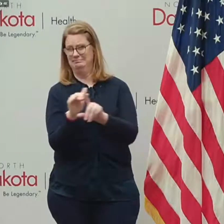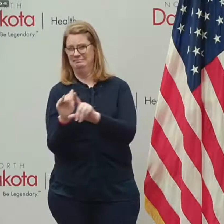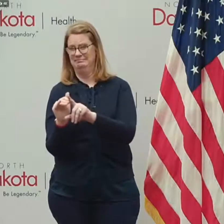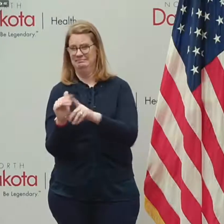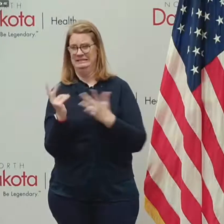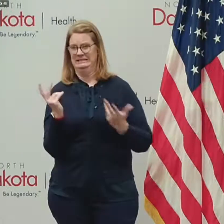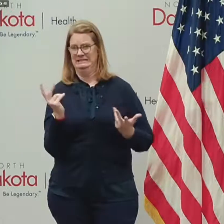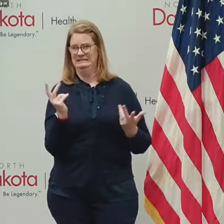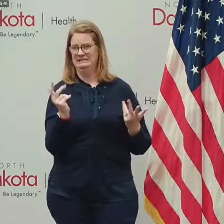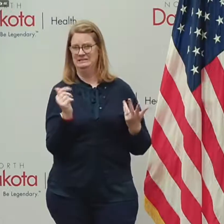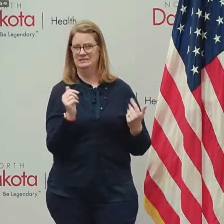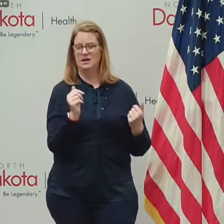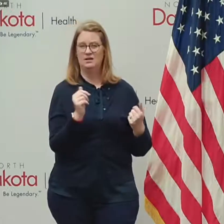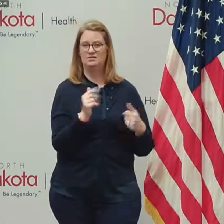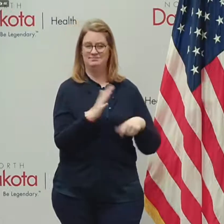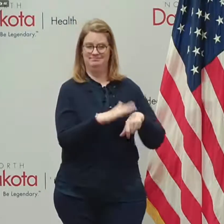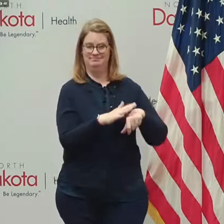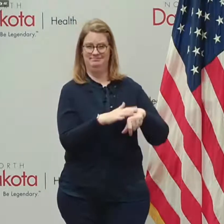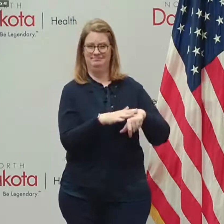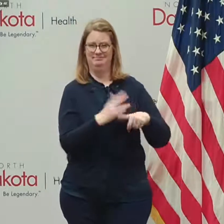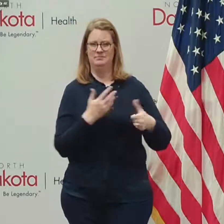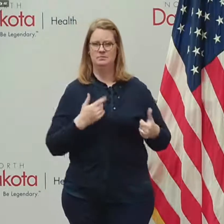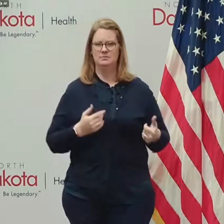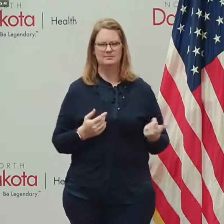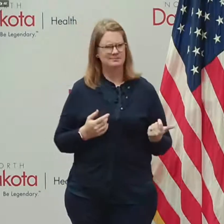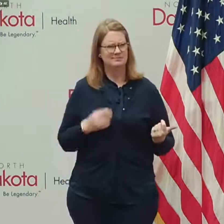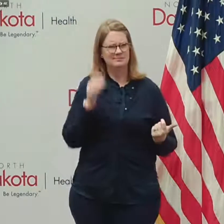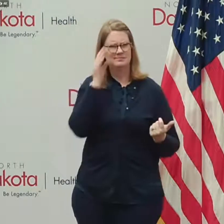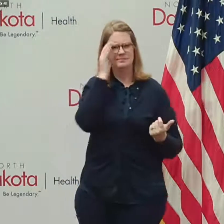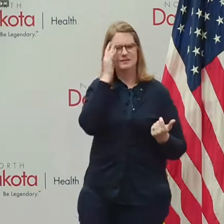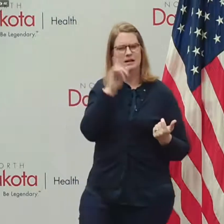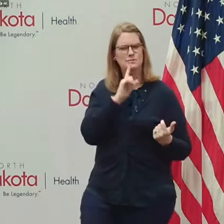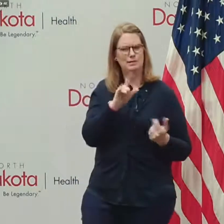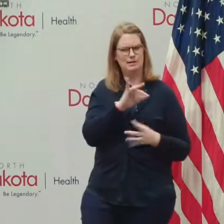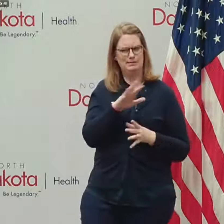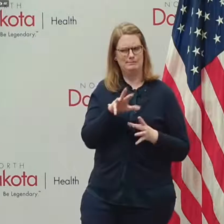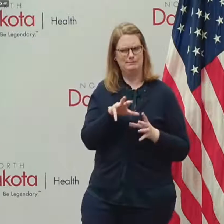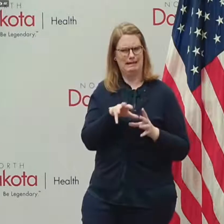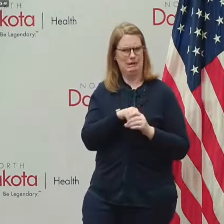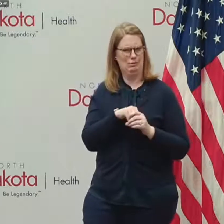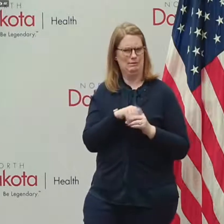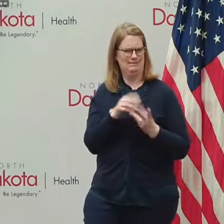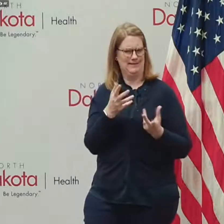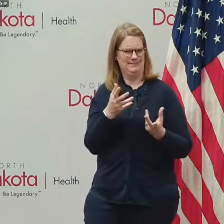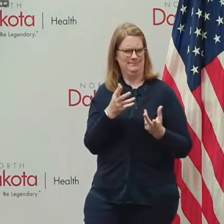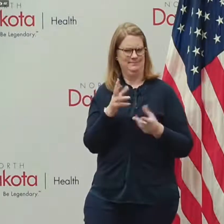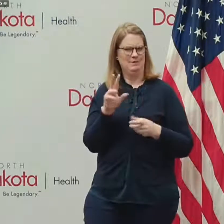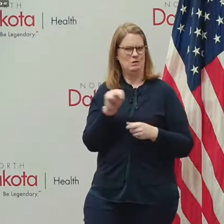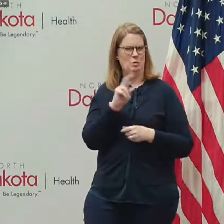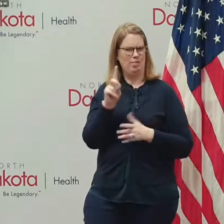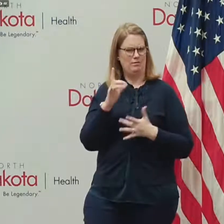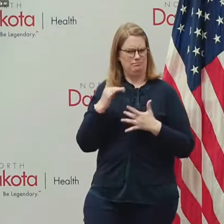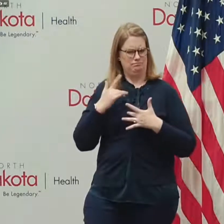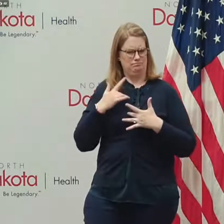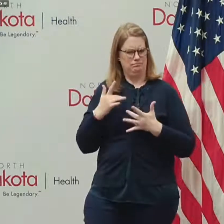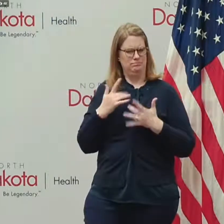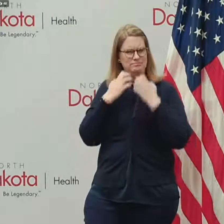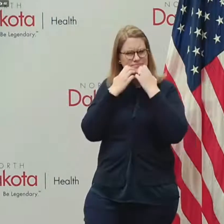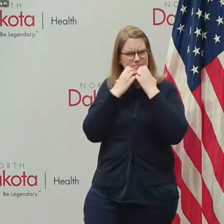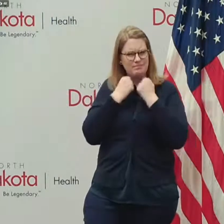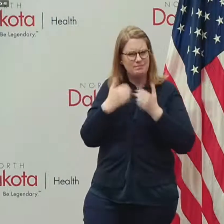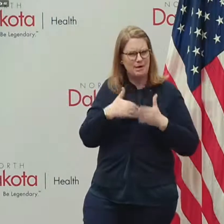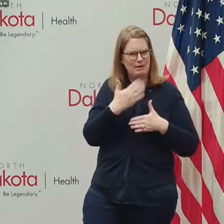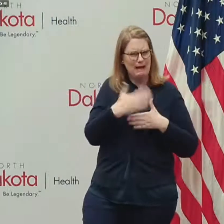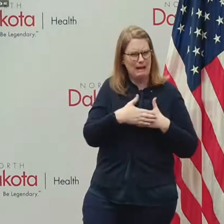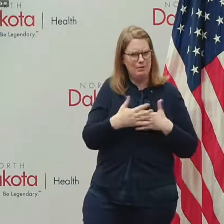I thought I would let you know. So this is, again, part of that, the traditional North Dakota spirit of caring about our neighbors. And